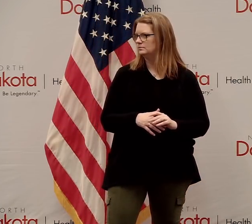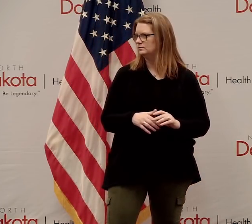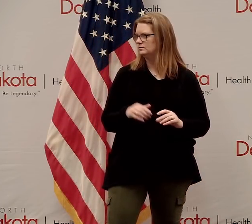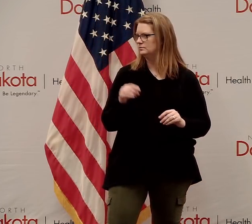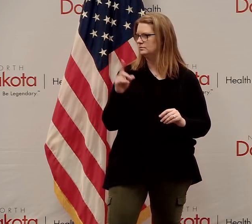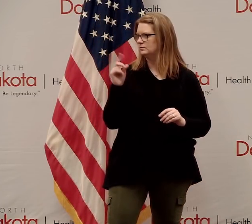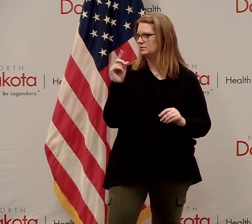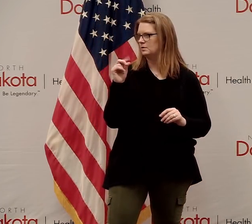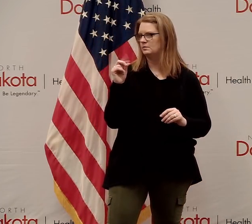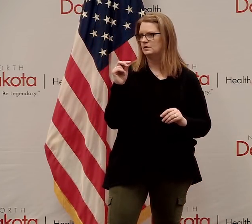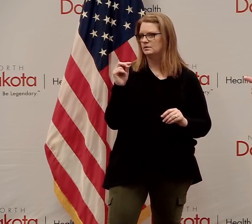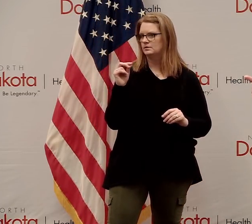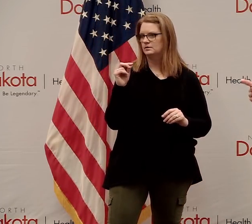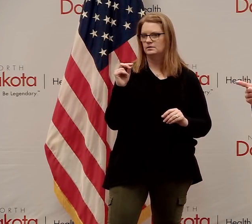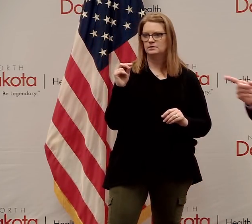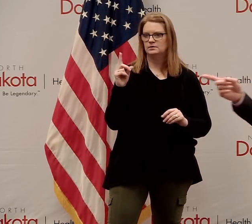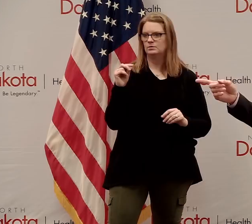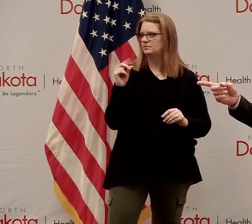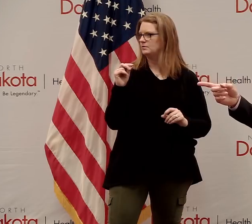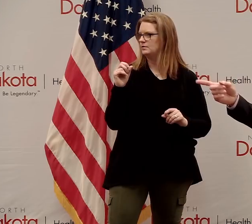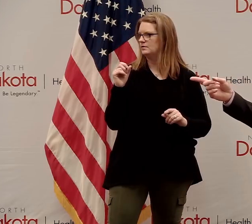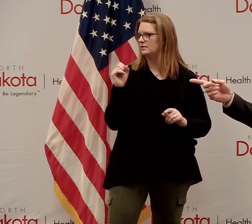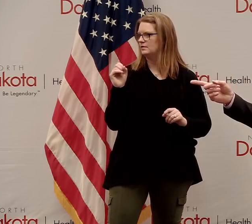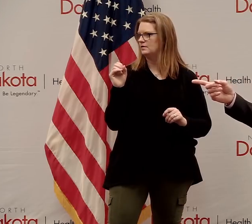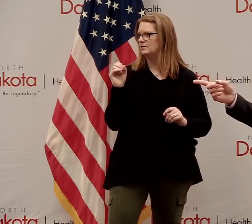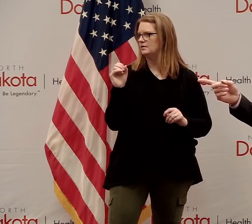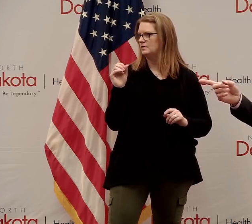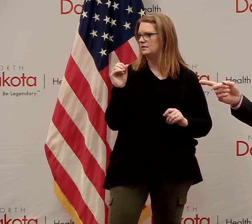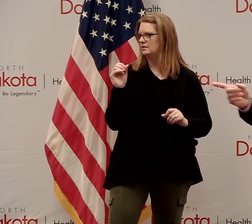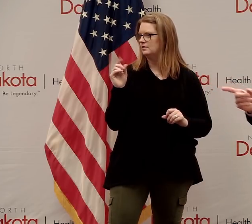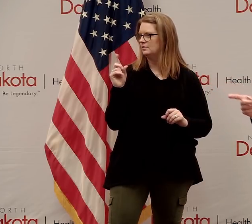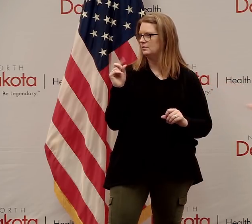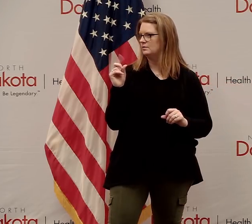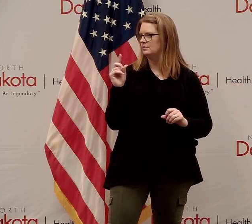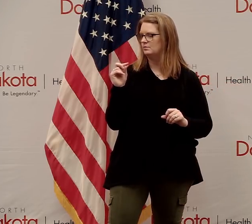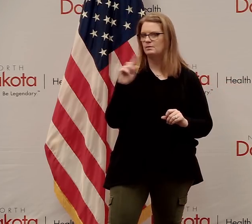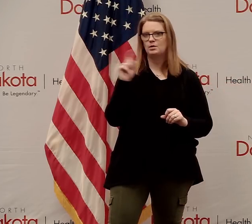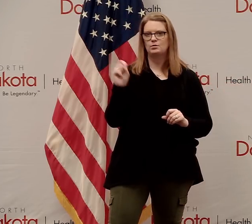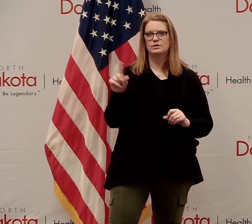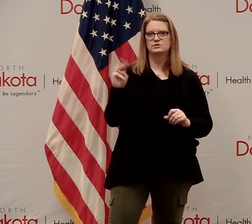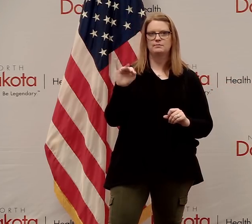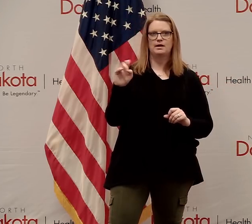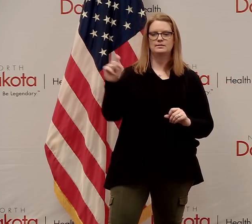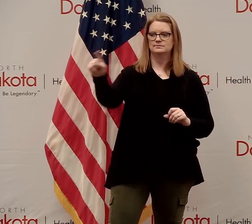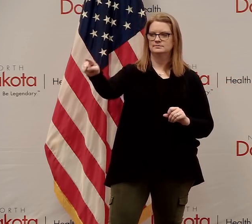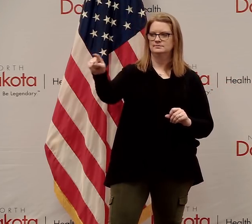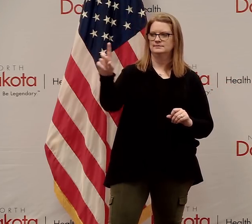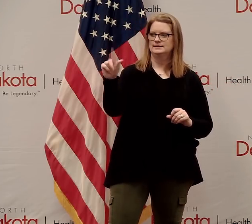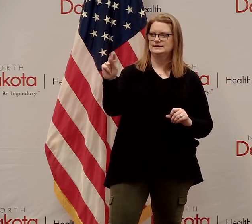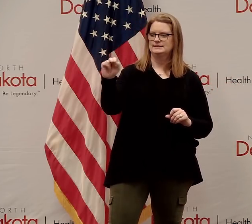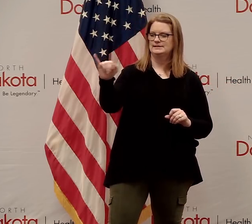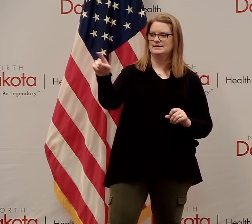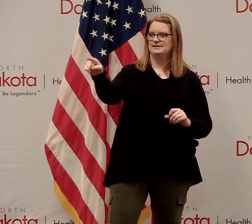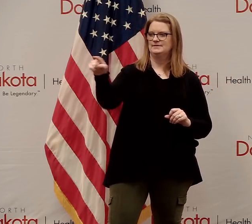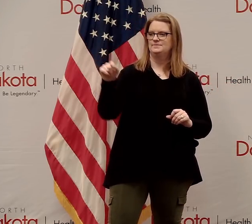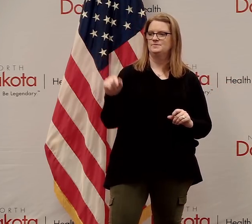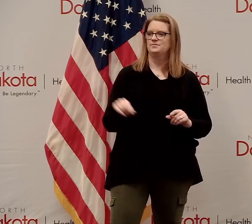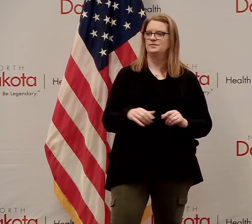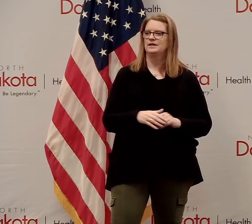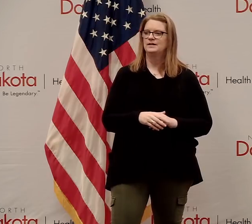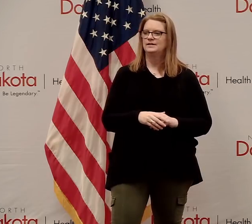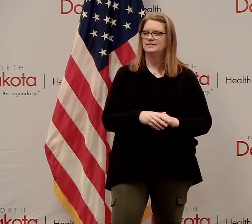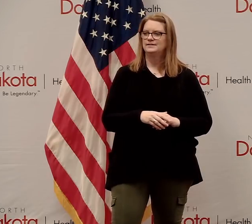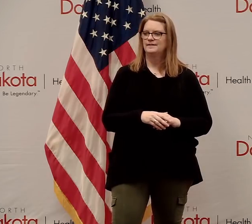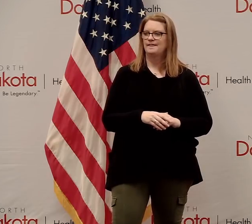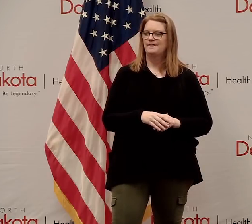Okay, we'll go one more. Is that your mic, or do you have a question, or are you telling me one more? Okay, one more. Okay, all right. We'll take the last one from